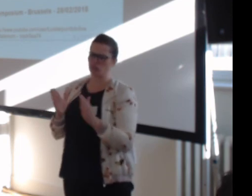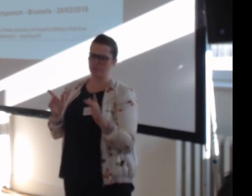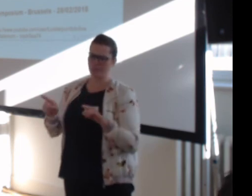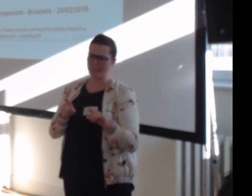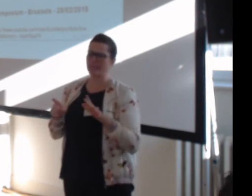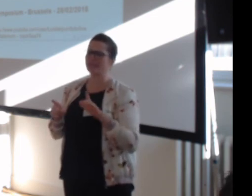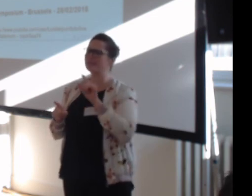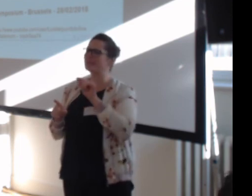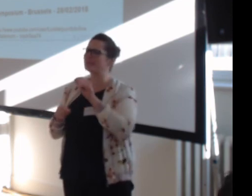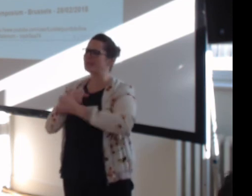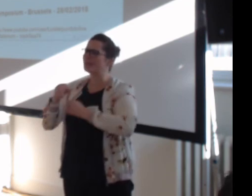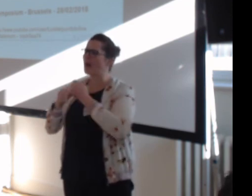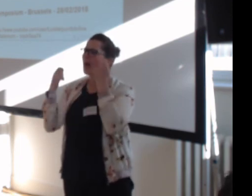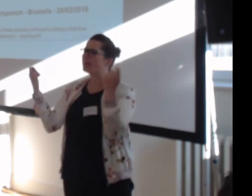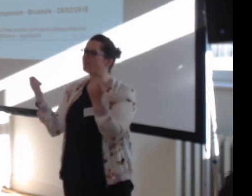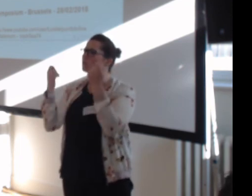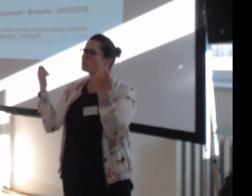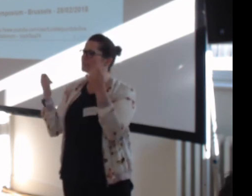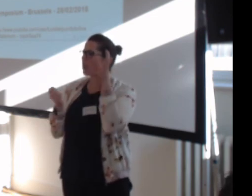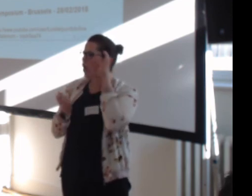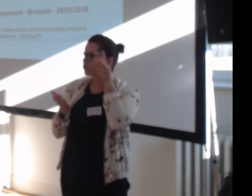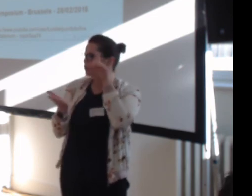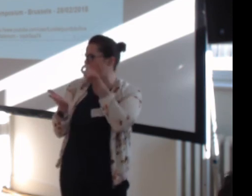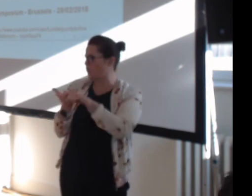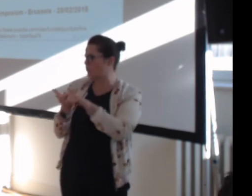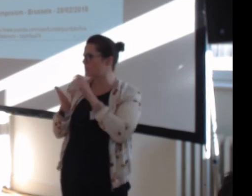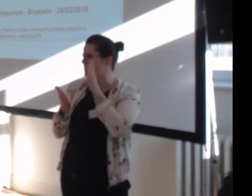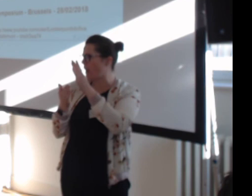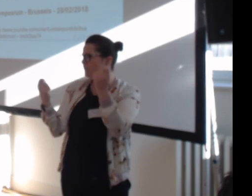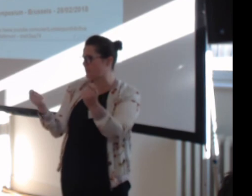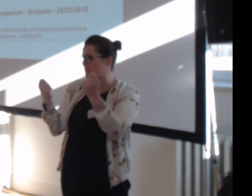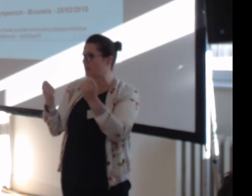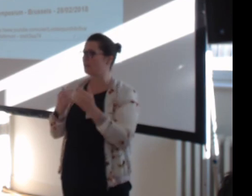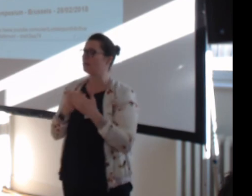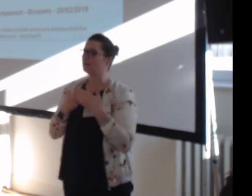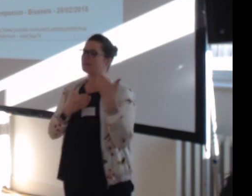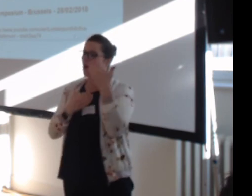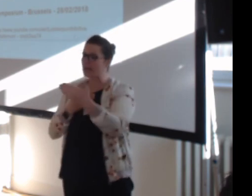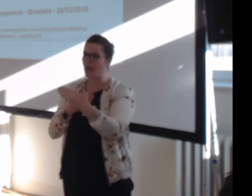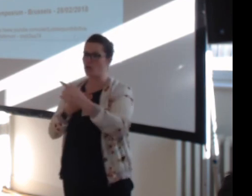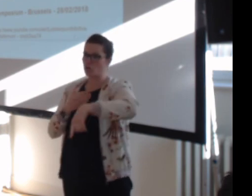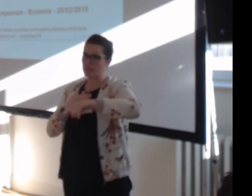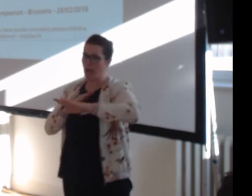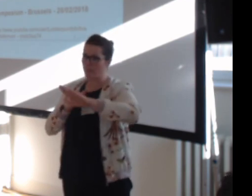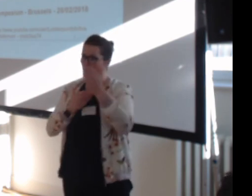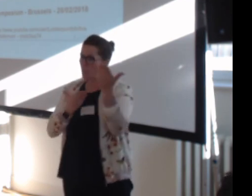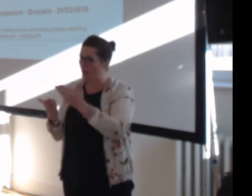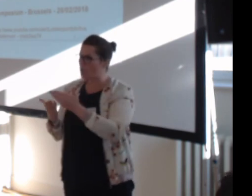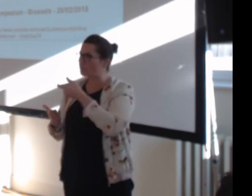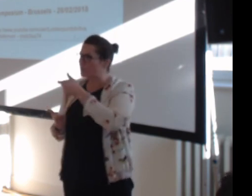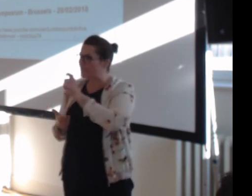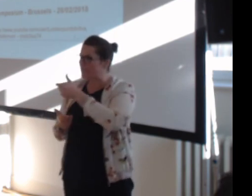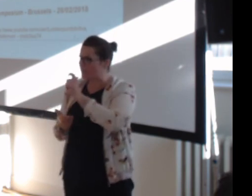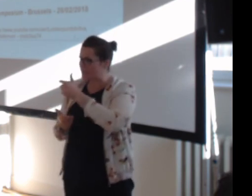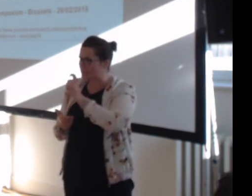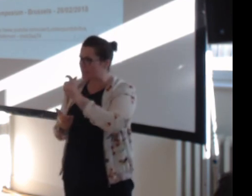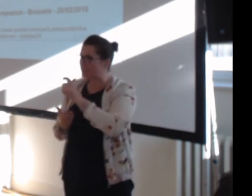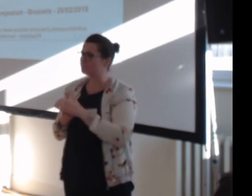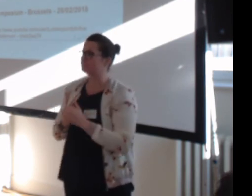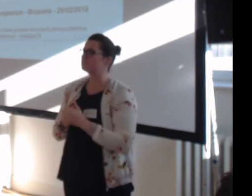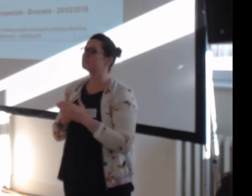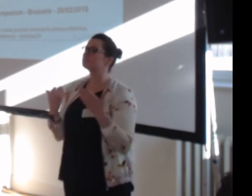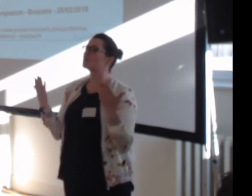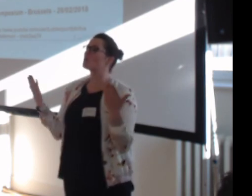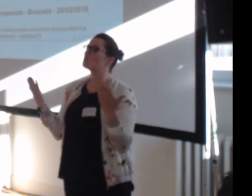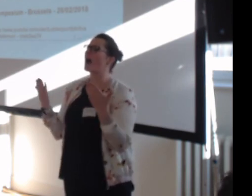the 10-year anniversary of Luisterpunt. Afterwards, we welcome you all with a reception which will be